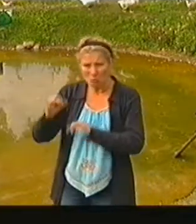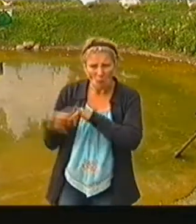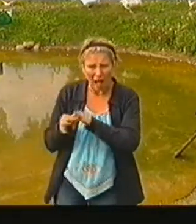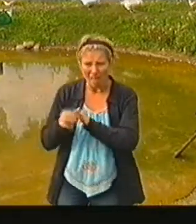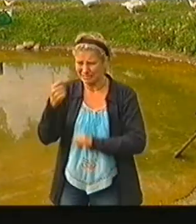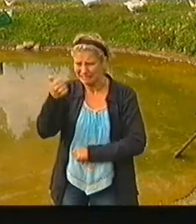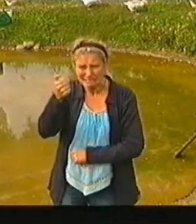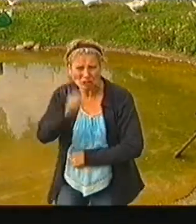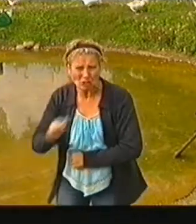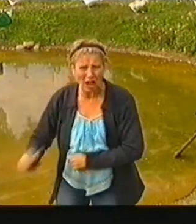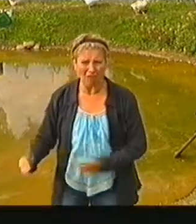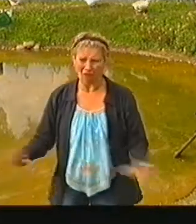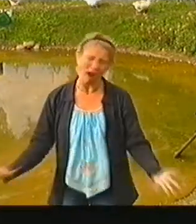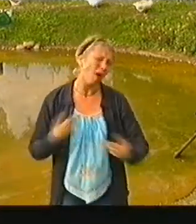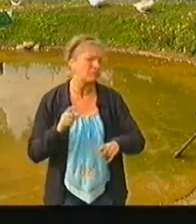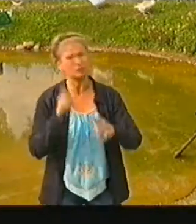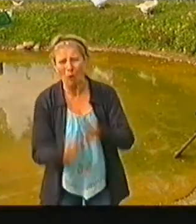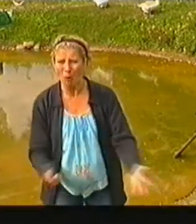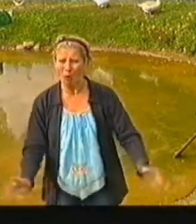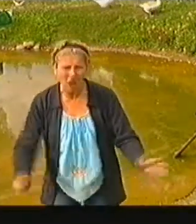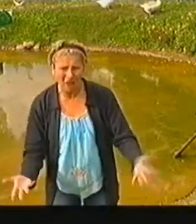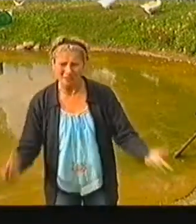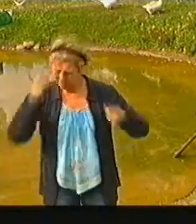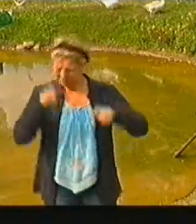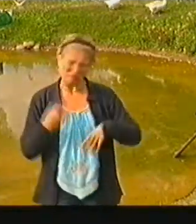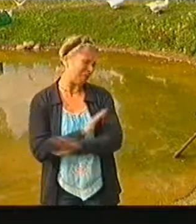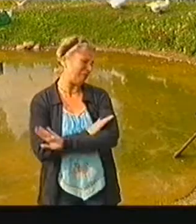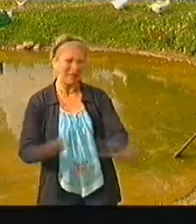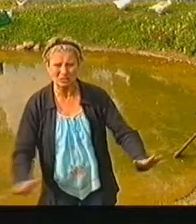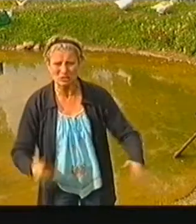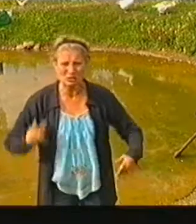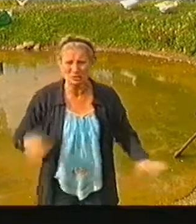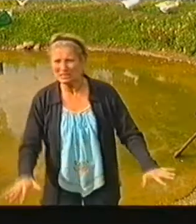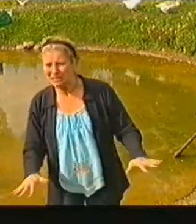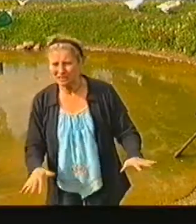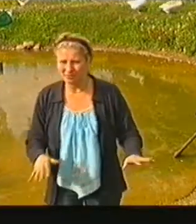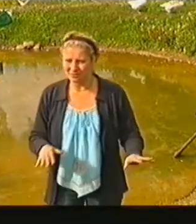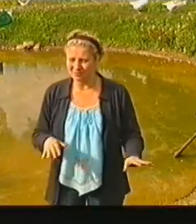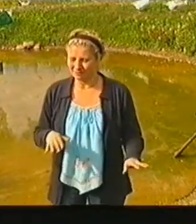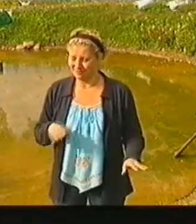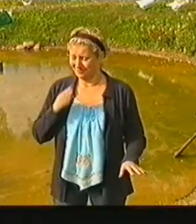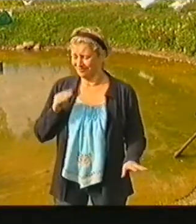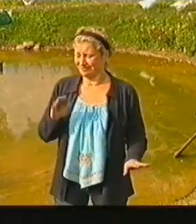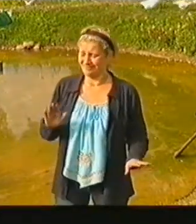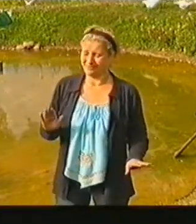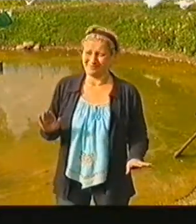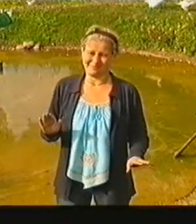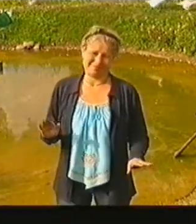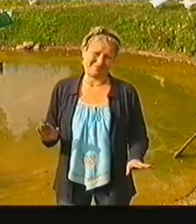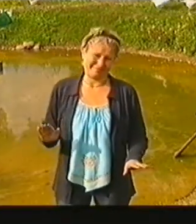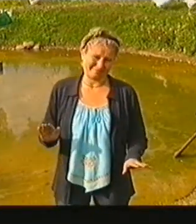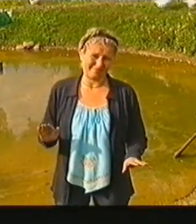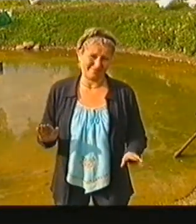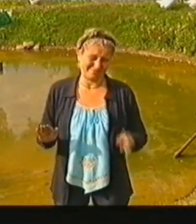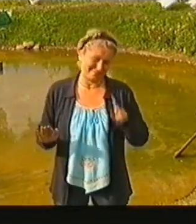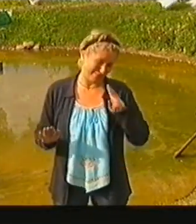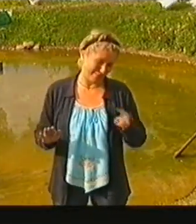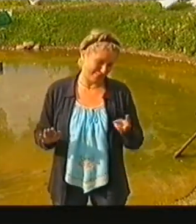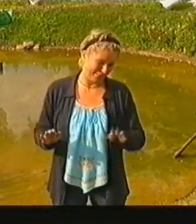down my hole with Mrs. Weasel and 6 kids. What on earth are we going to do, Foxy? I think we're finished." Mr. Fox looked at his